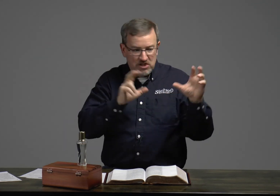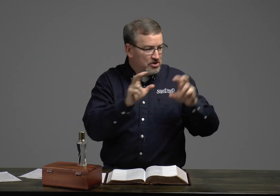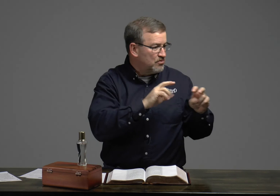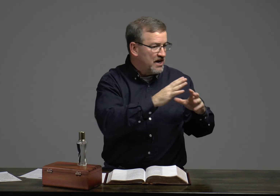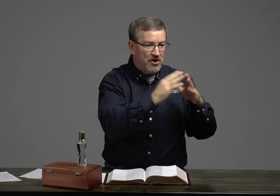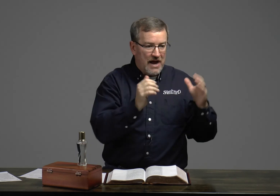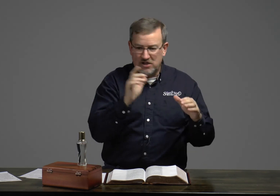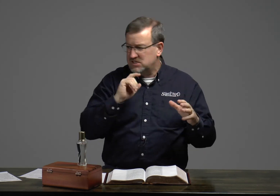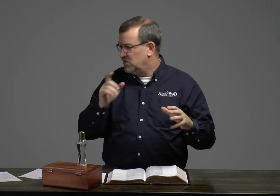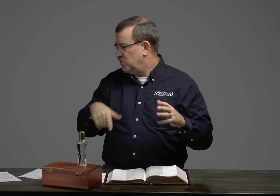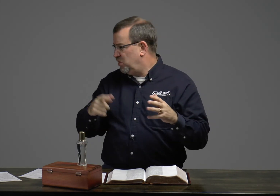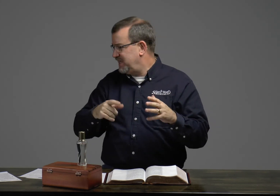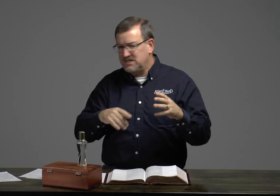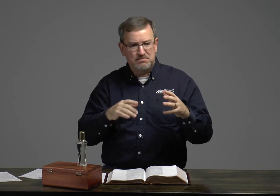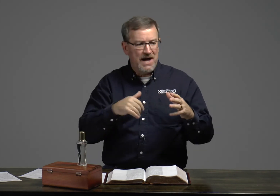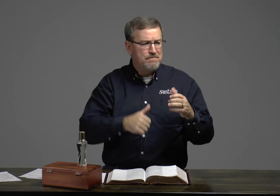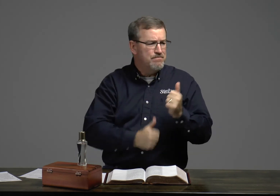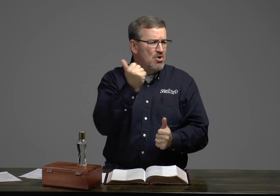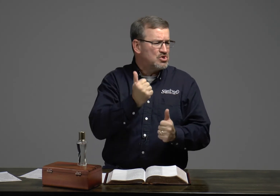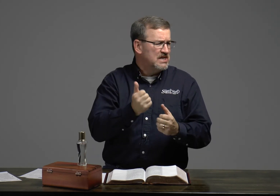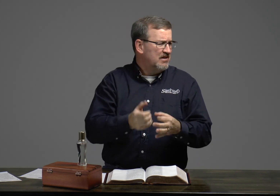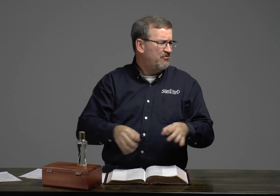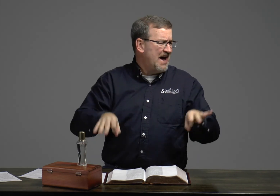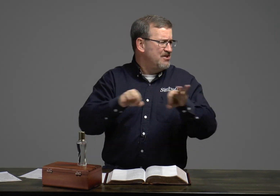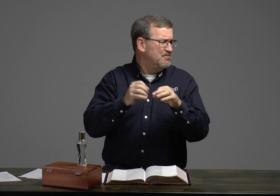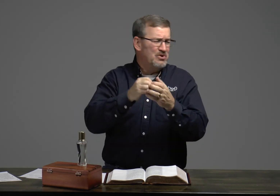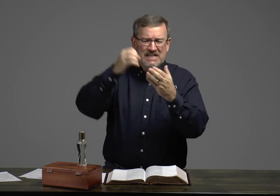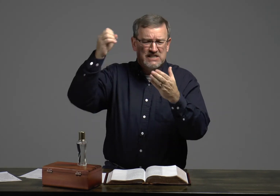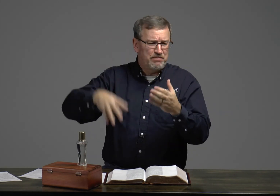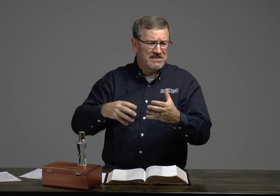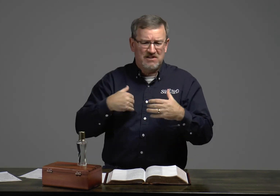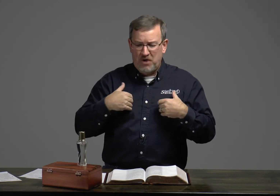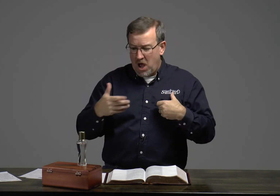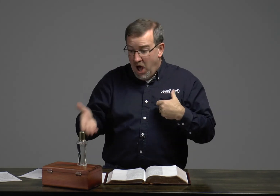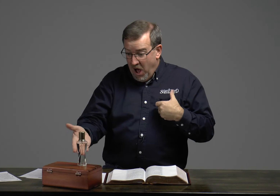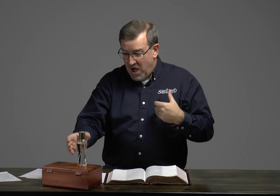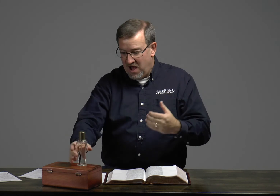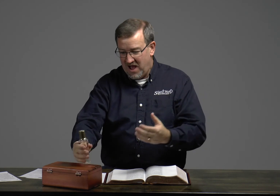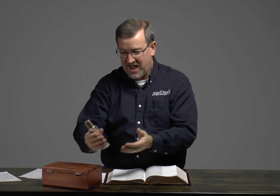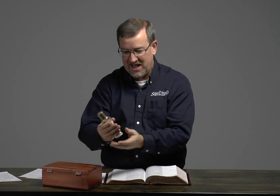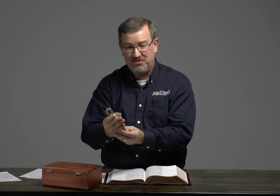looked around her house. What is my most valuable, expensive? Oh, I have